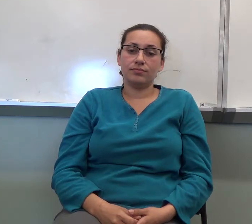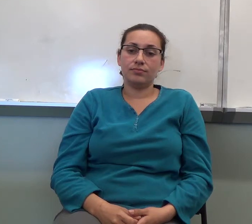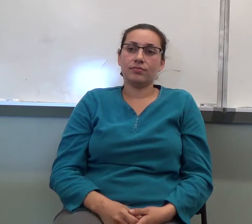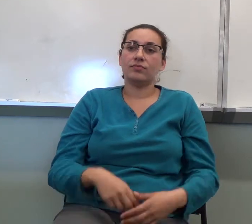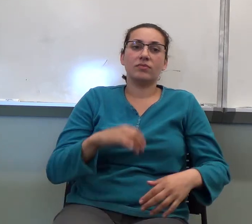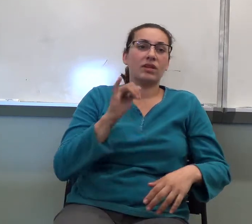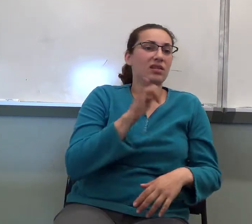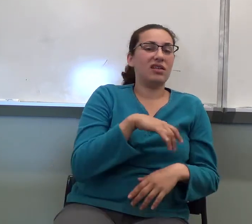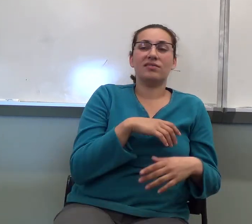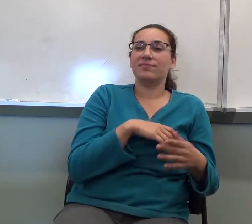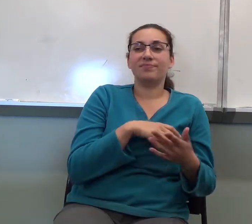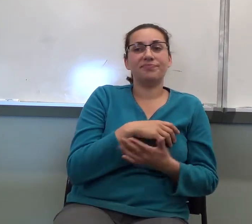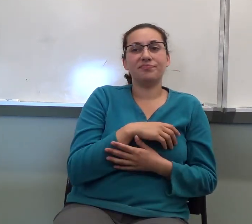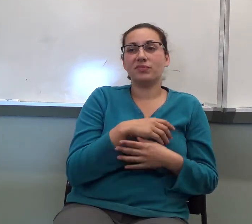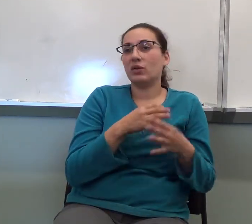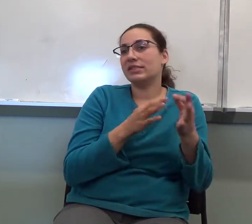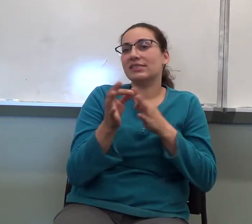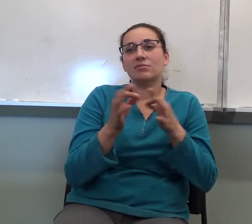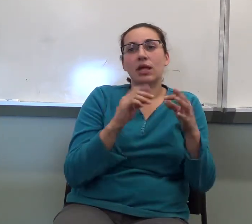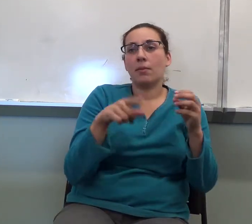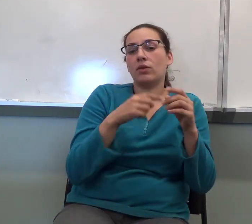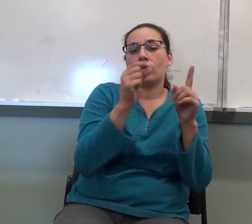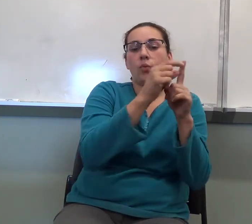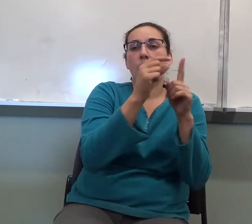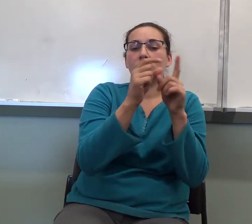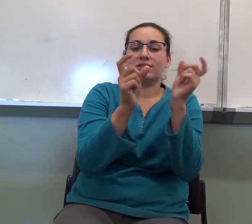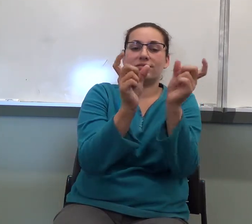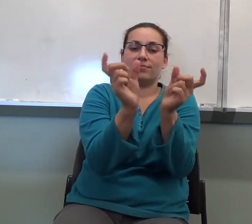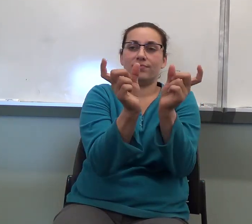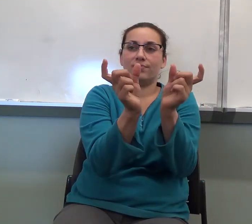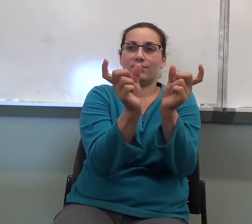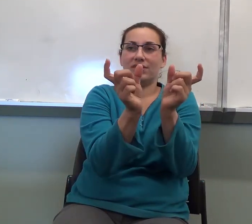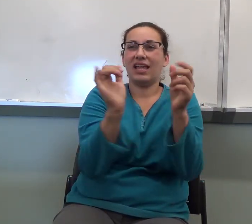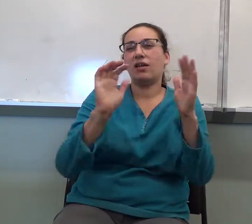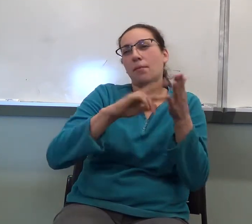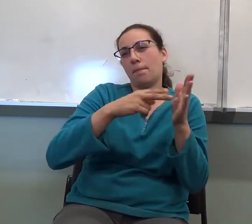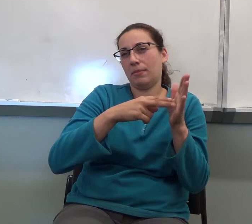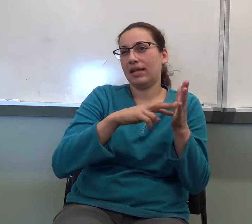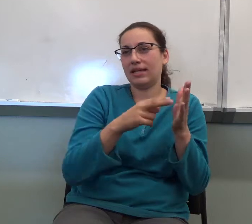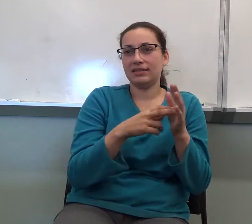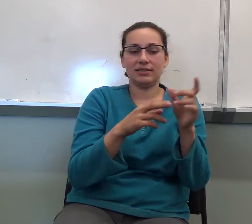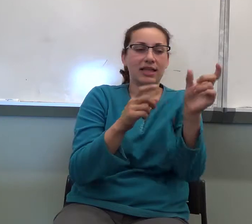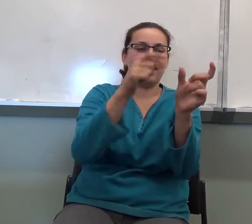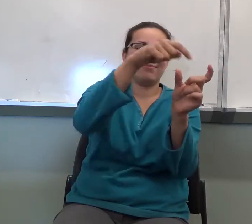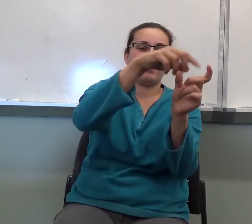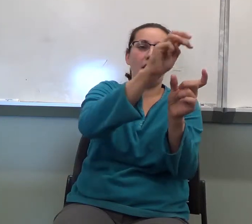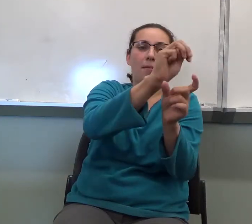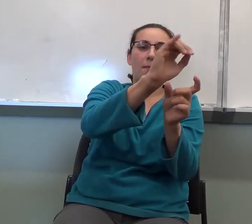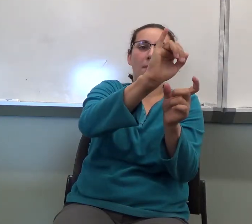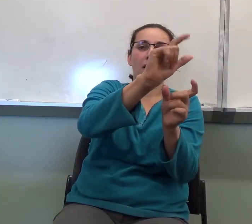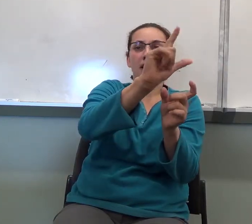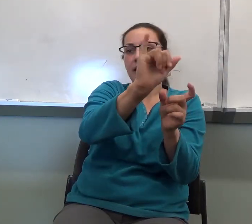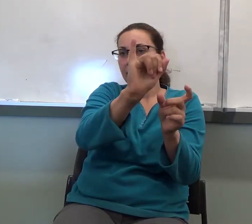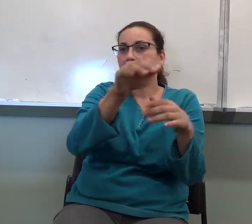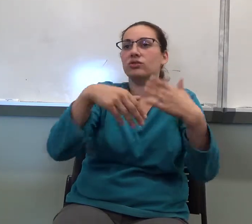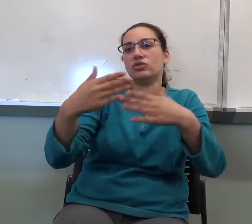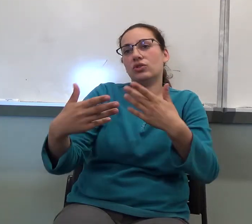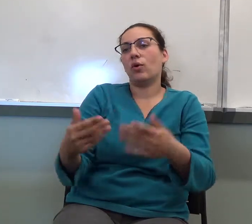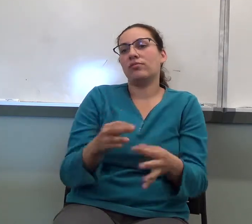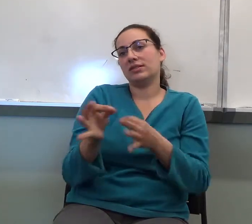just hopscotching around left or right. Where can we find this? Where can we find this? Where do you find this? Yeah, in the book. It's everywhere in the